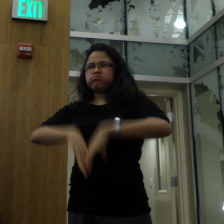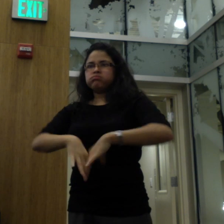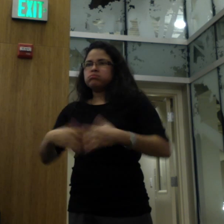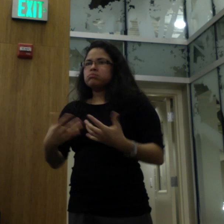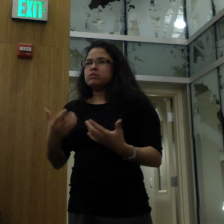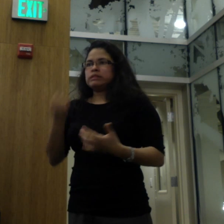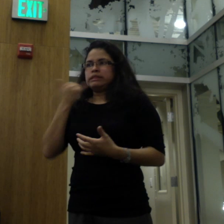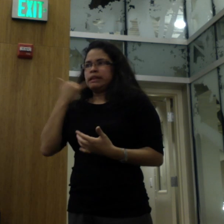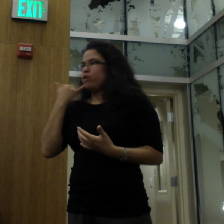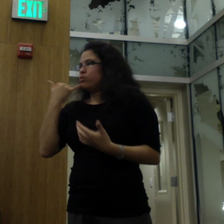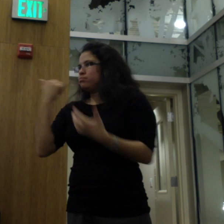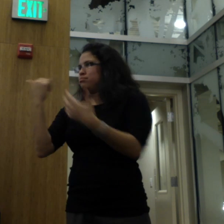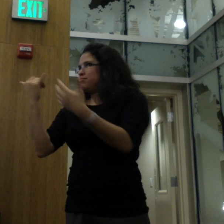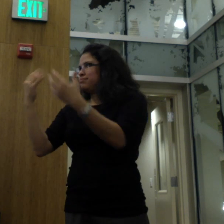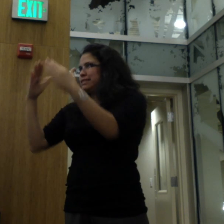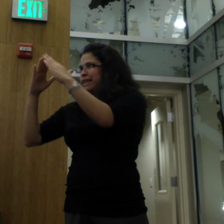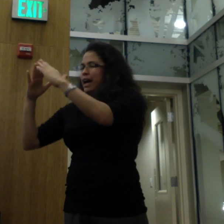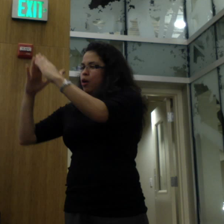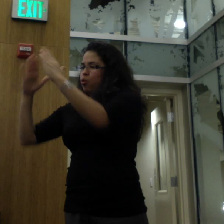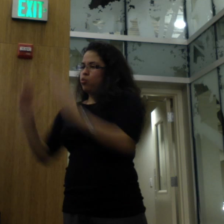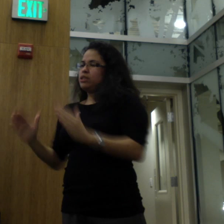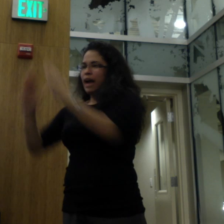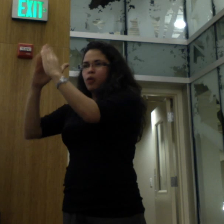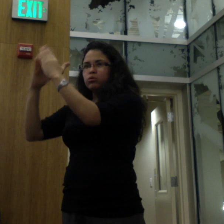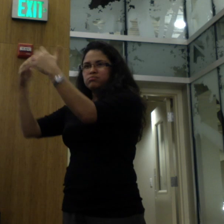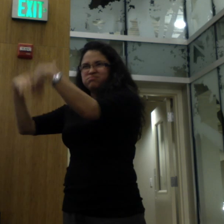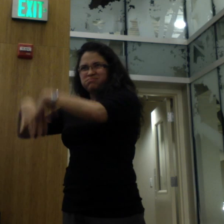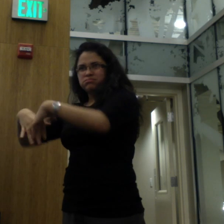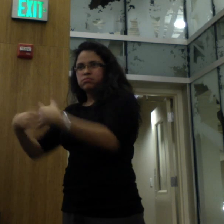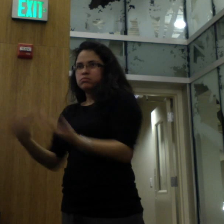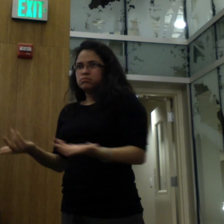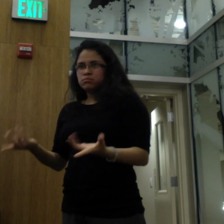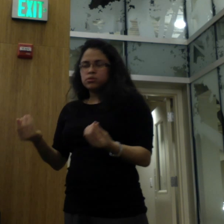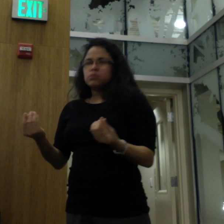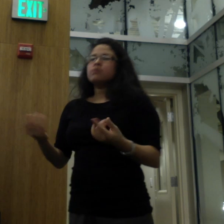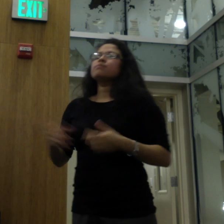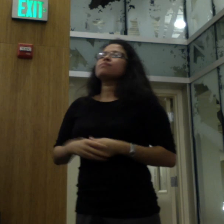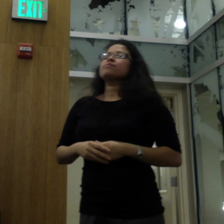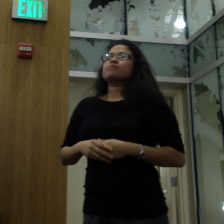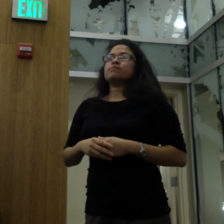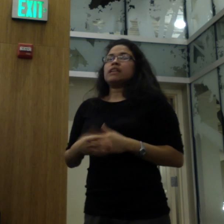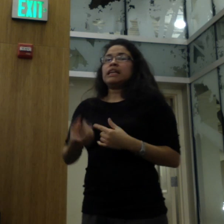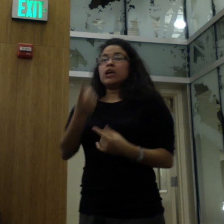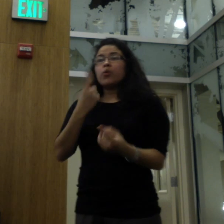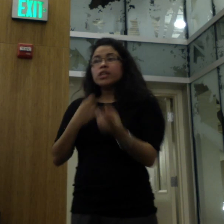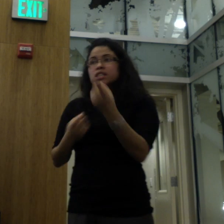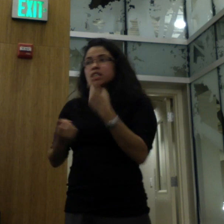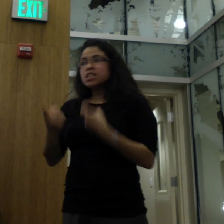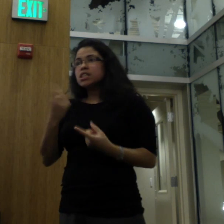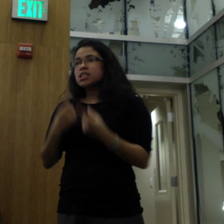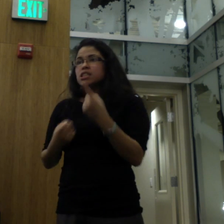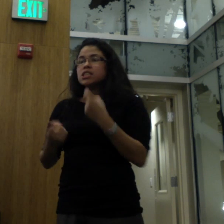Cell phone towers are down. Okay. Any questions?